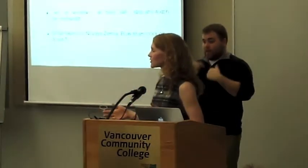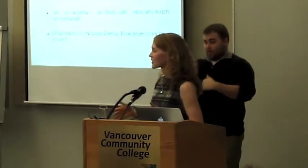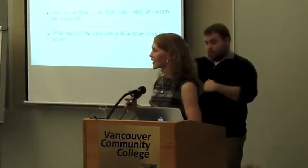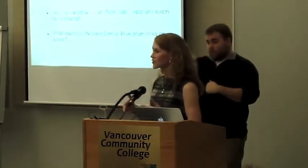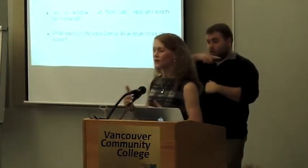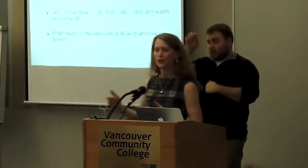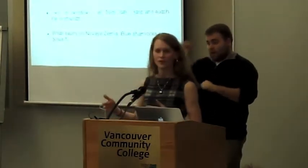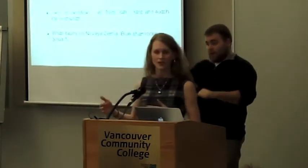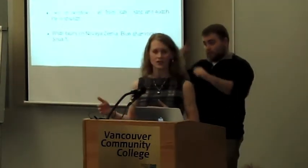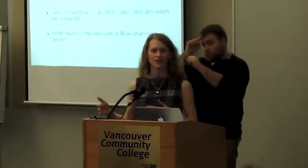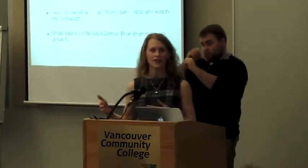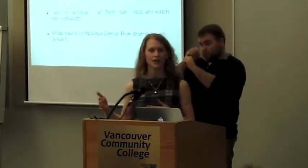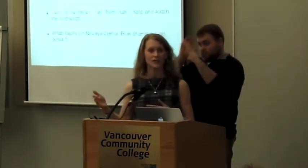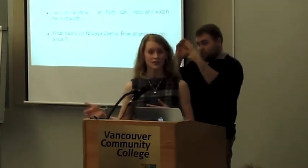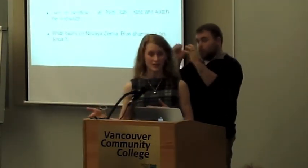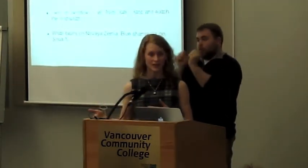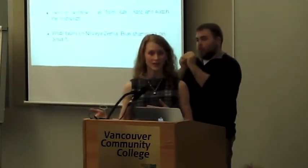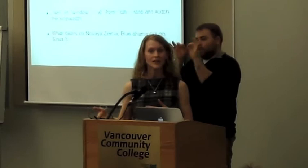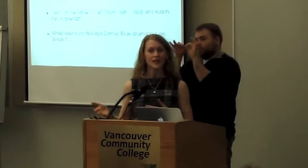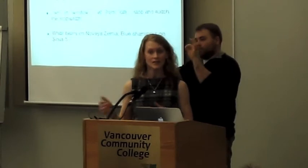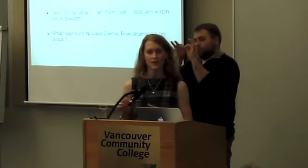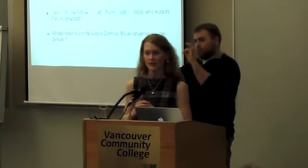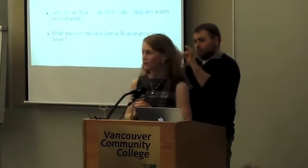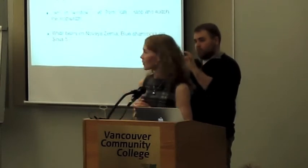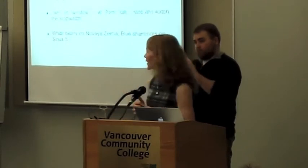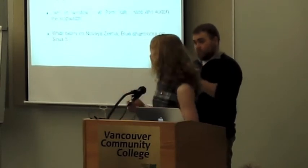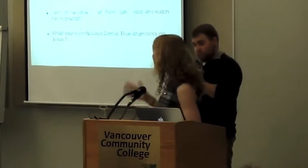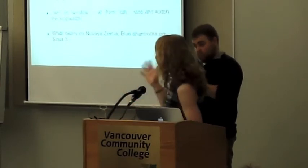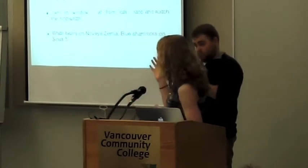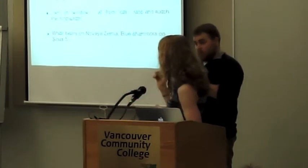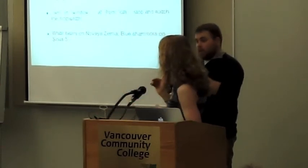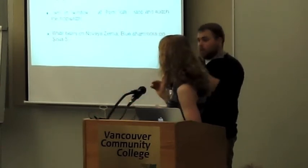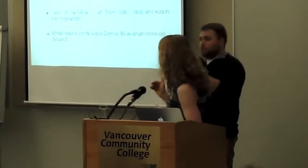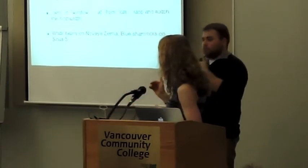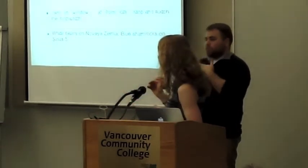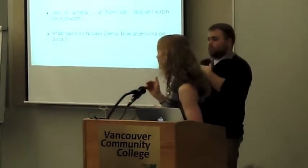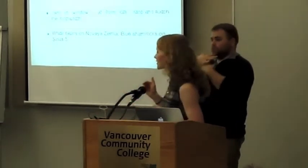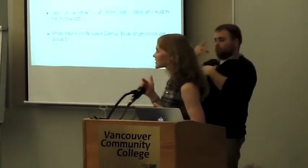word window is actually a reflection of how literacy has affected our minds.